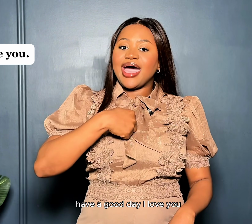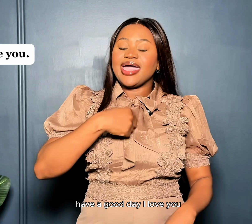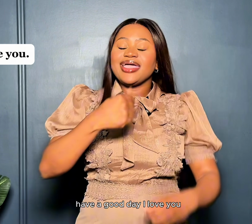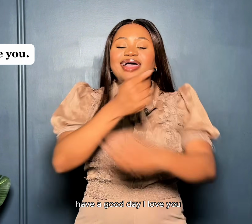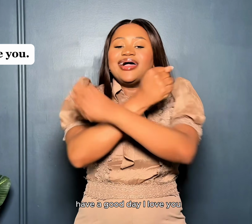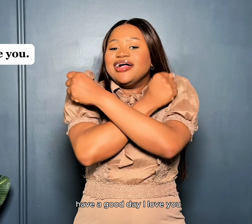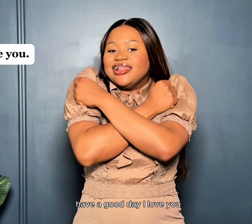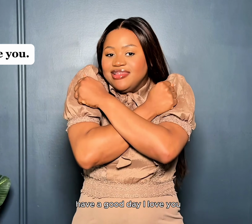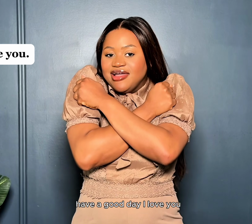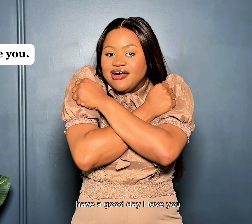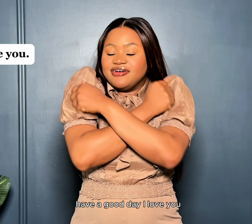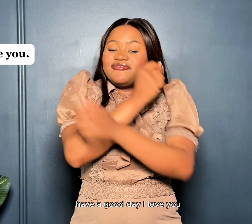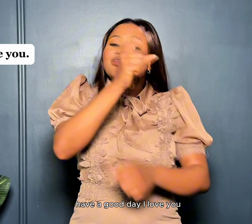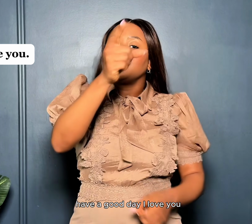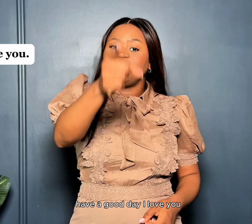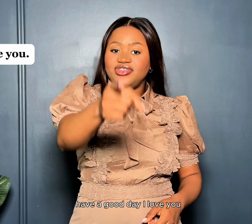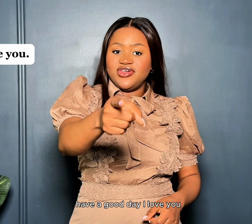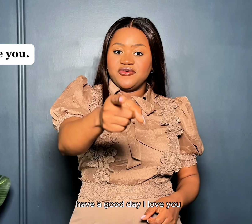I love you.